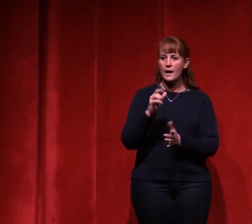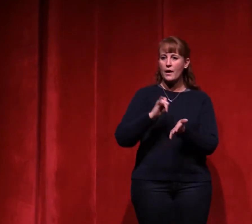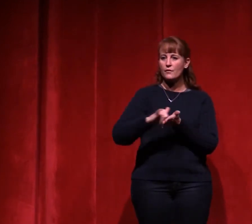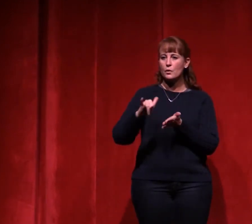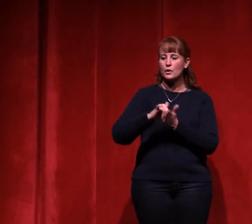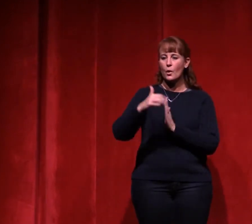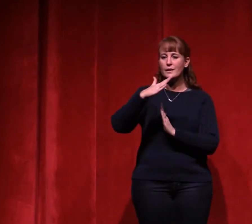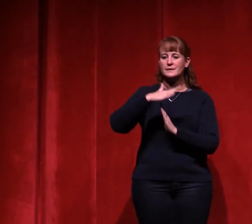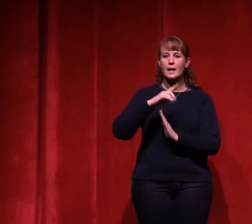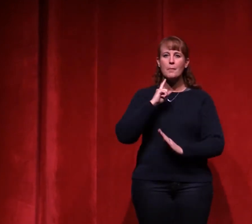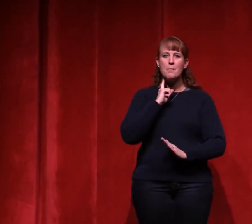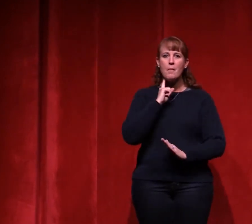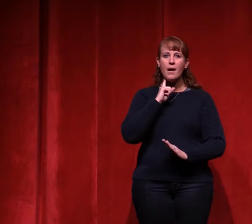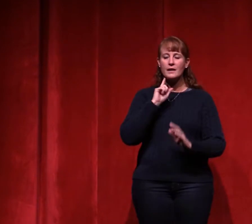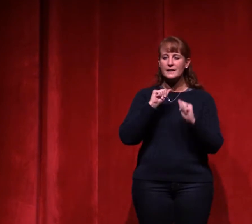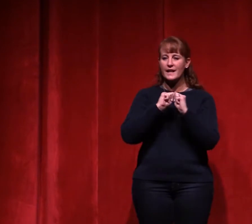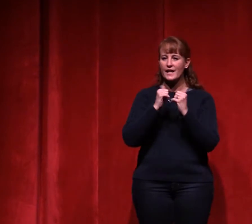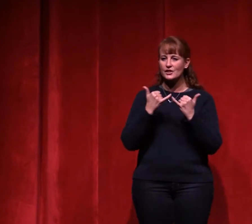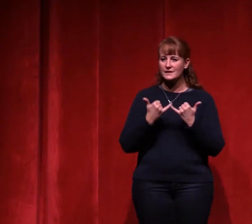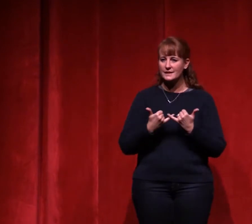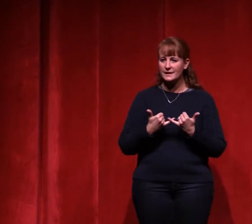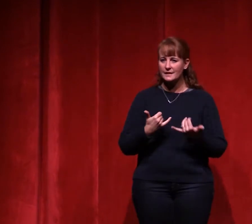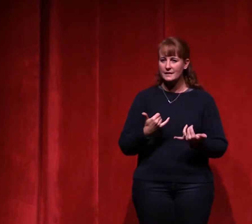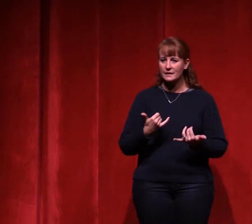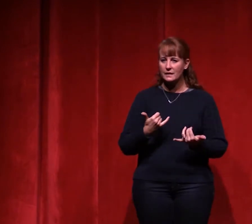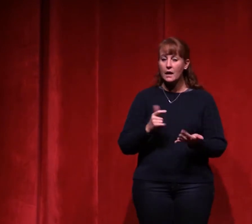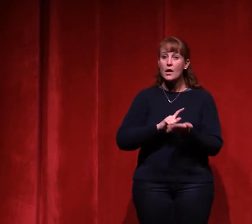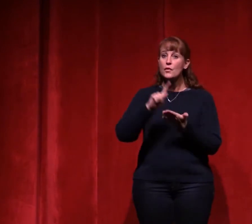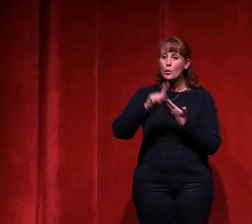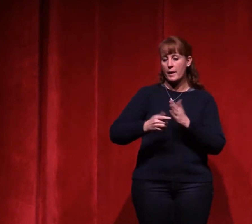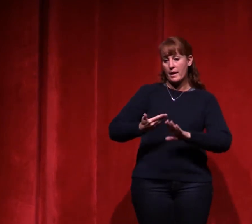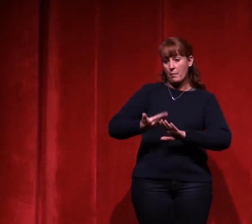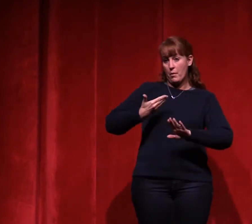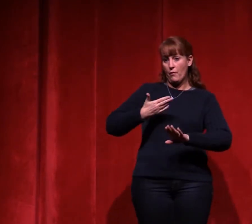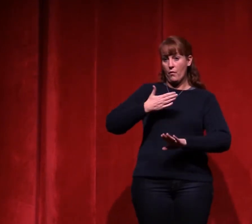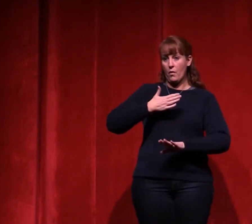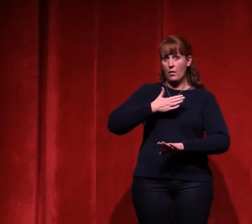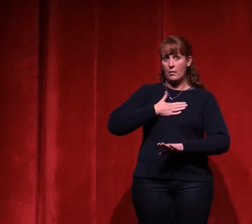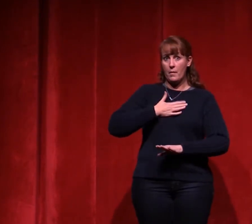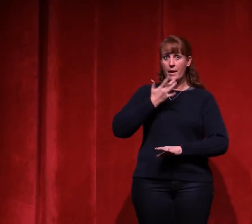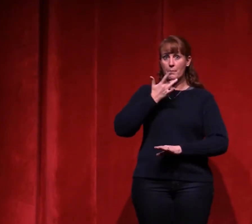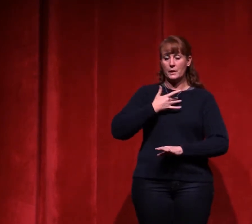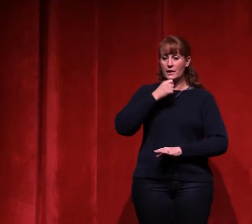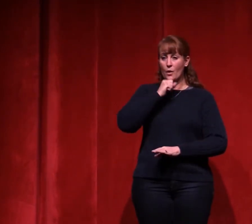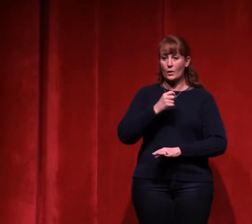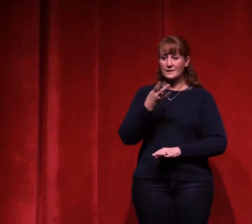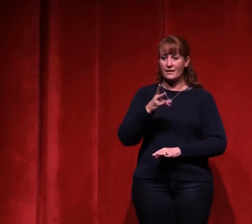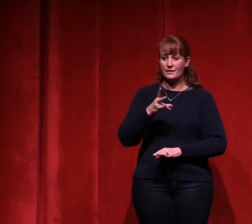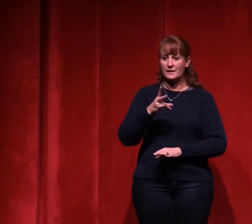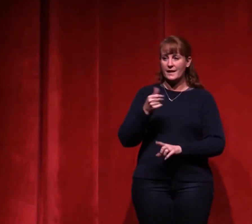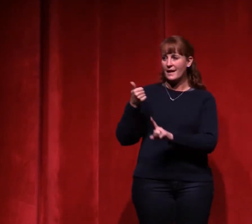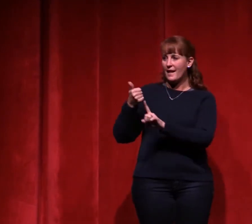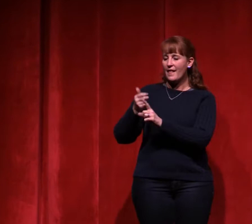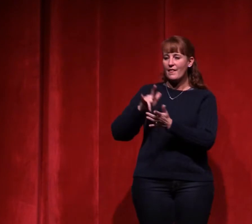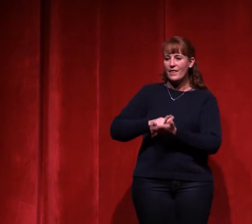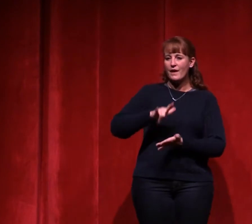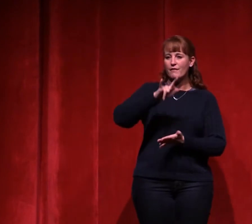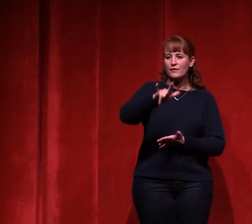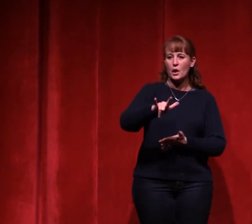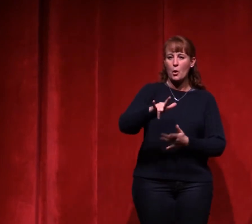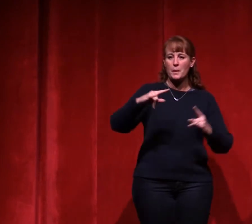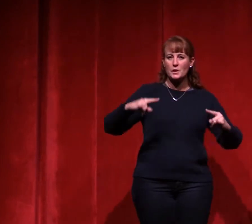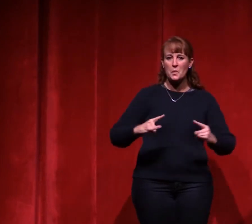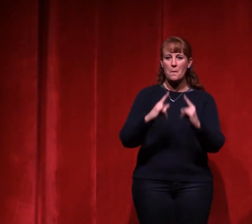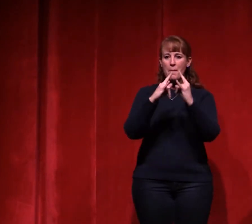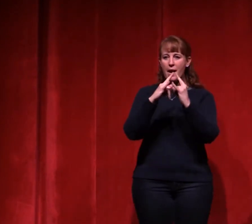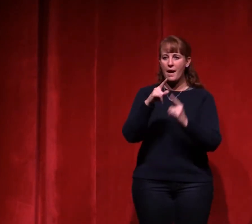top modeling agencies. The weekend before my 17th birthday, I was flown to Paris to walk in my first